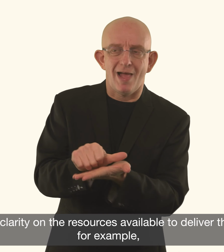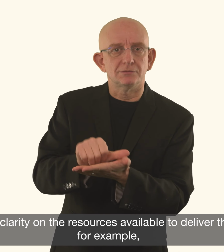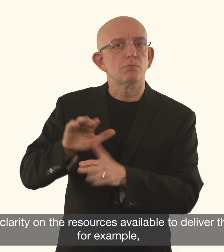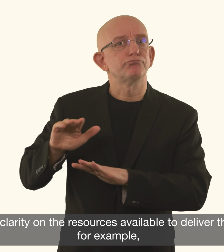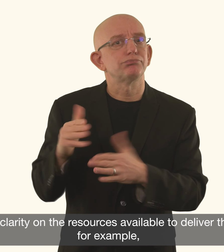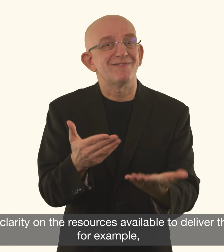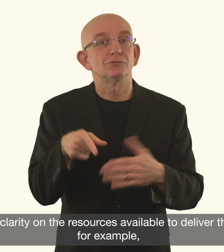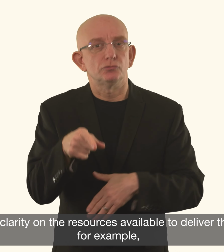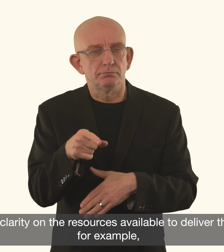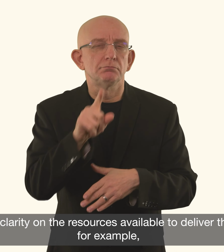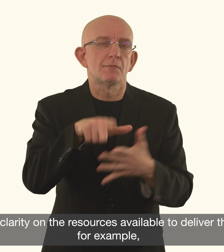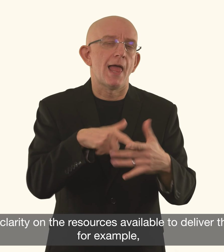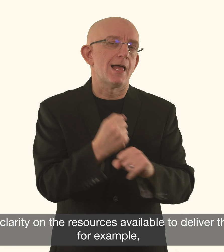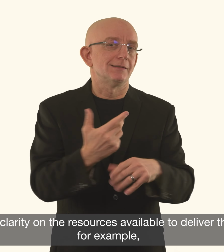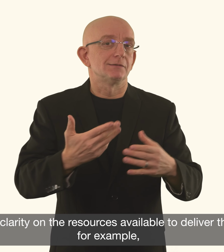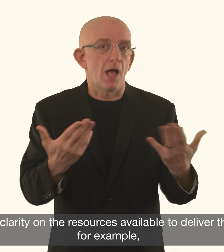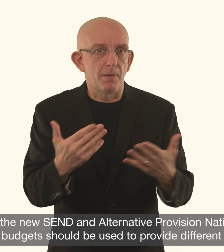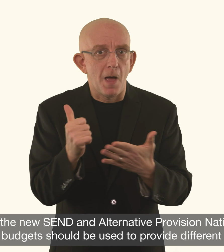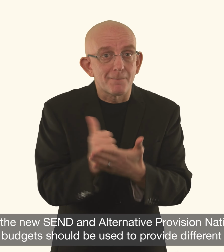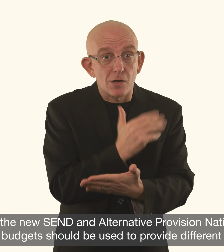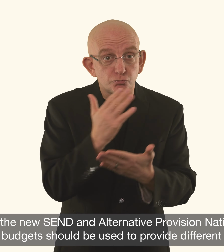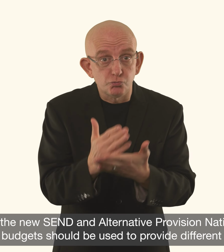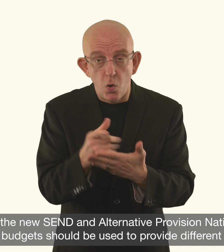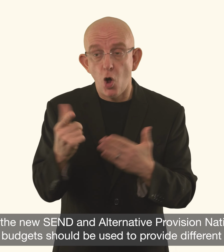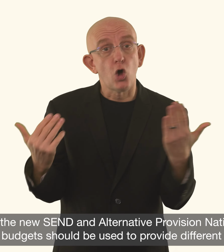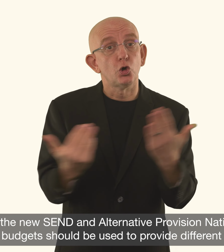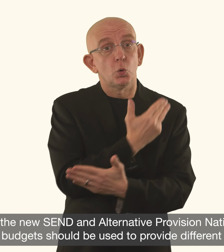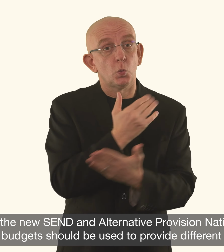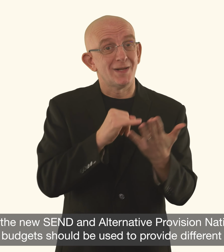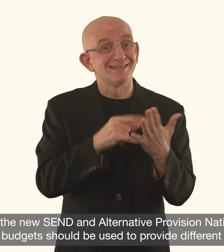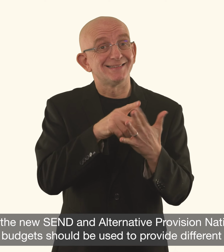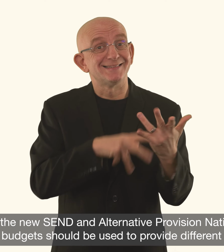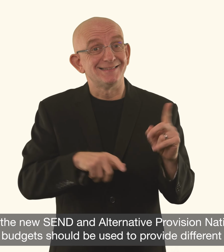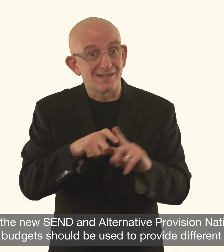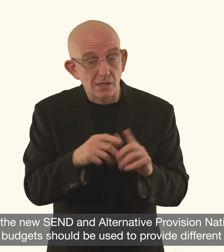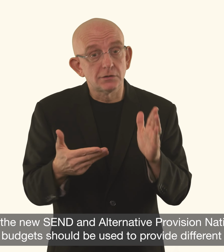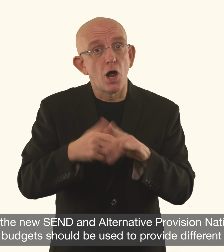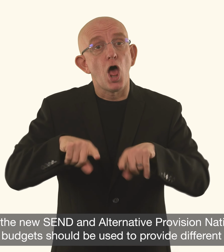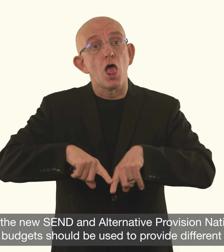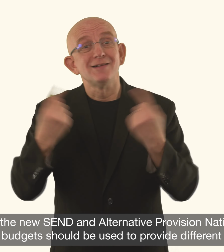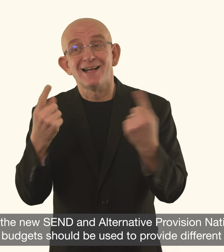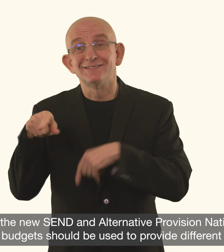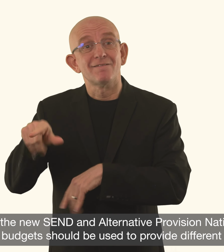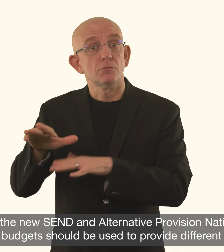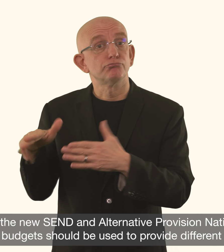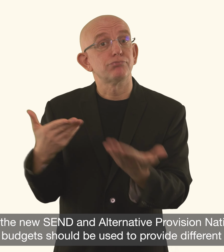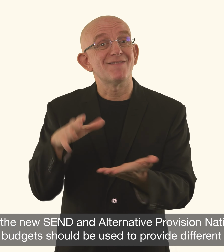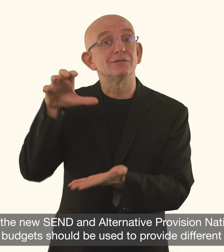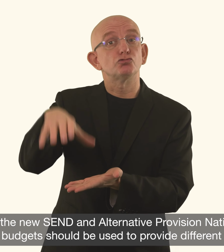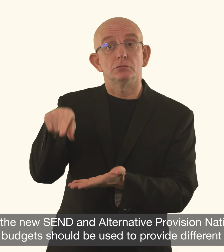For example, by ensuring that the new SEND and alternative provisional national standards are clear on which budgets should be used to provide